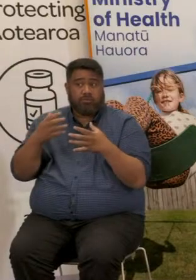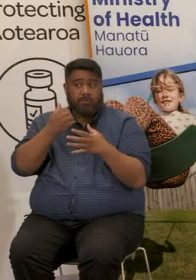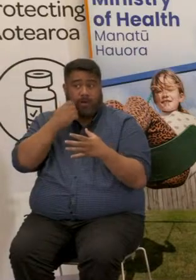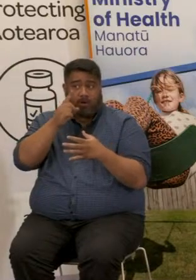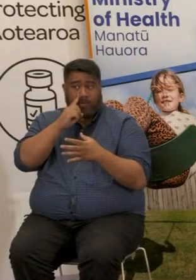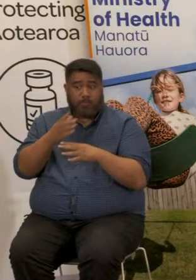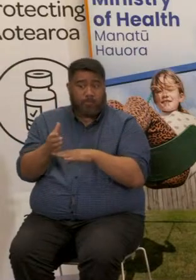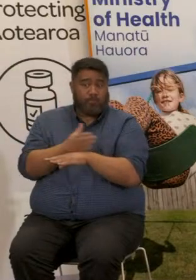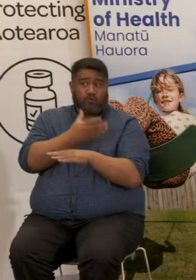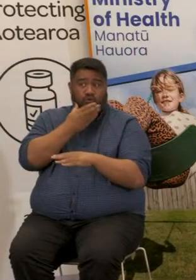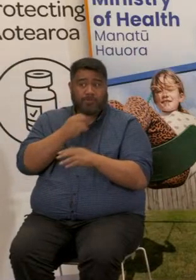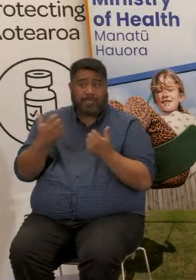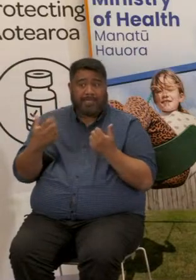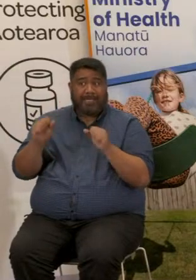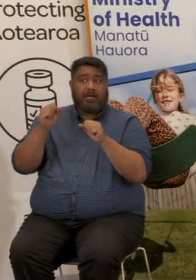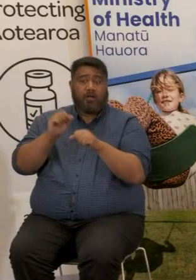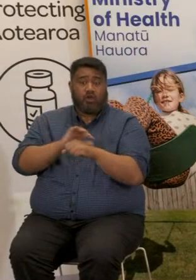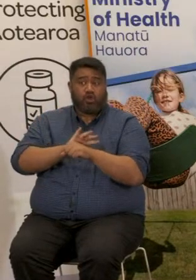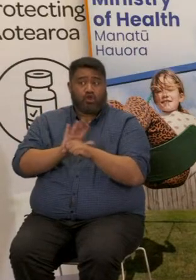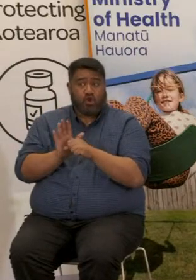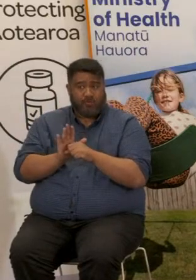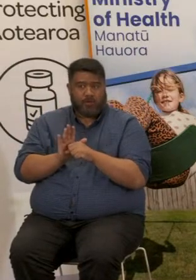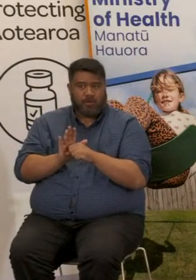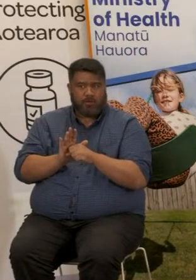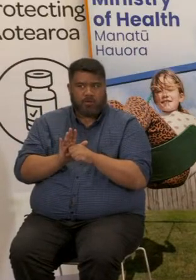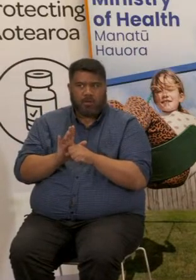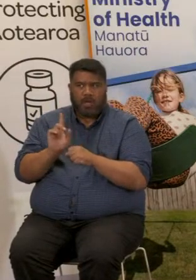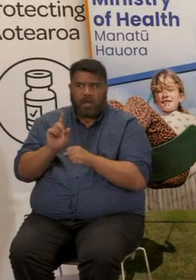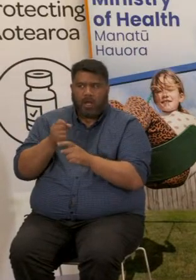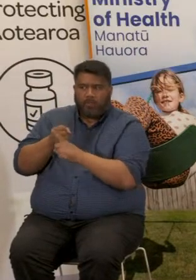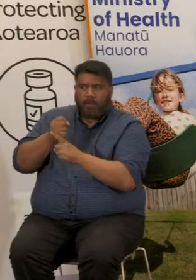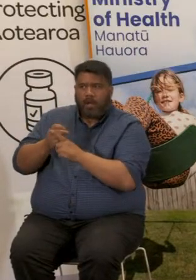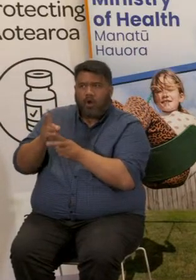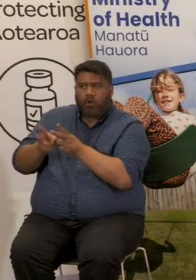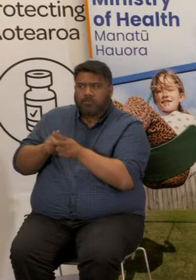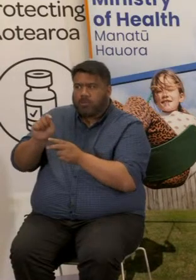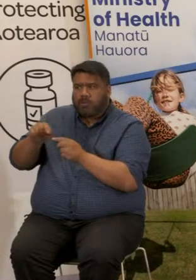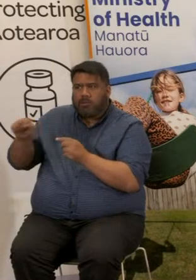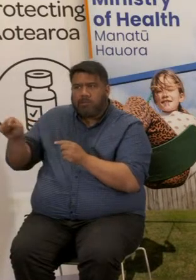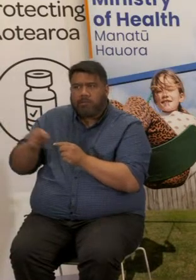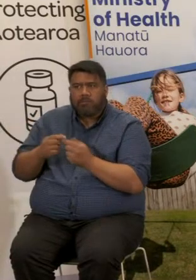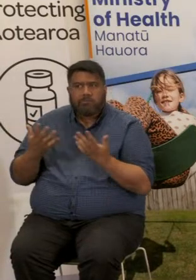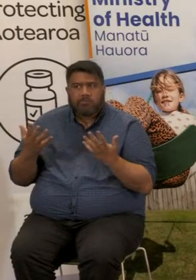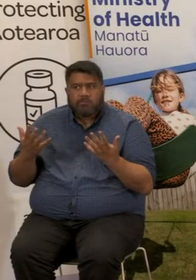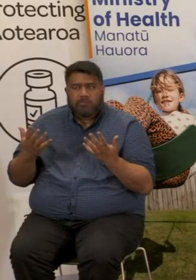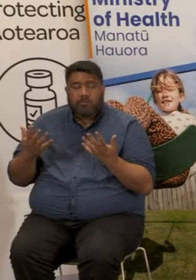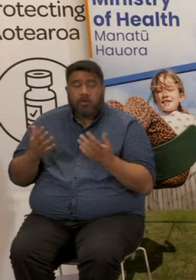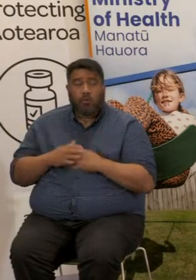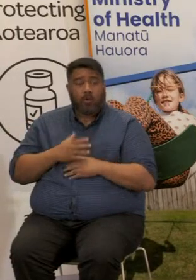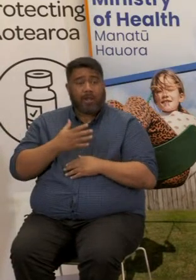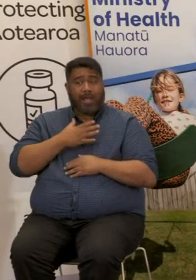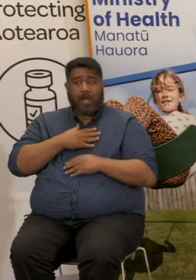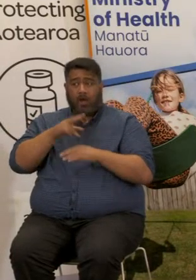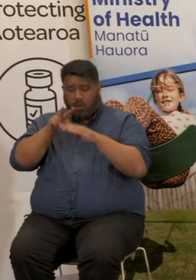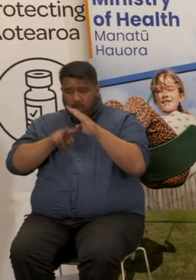Māori, infected with COVID by Christmas? Well, our modelling so far shows